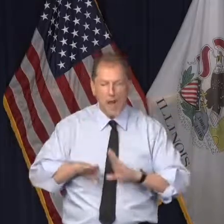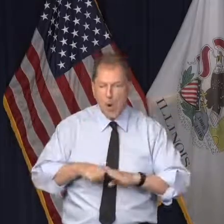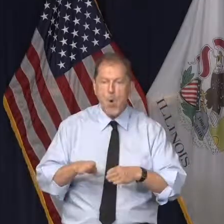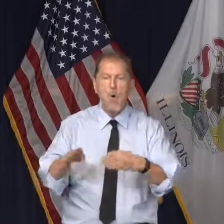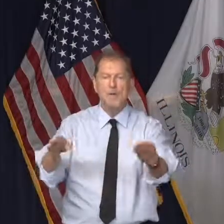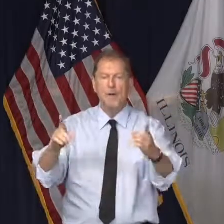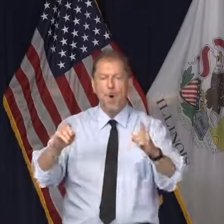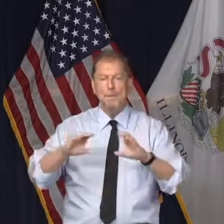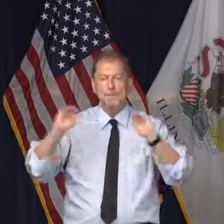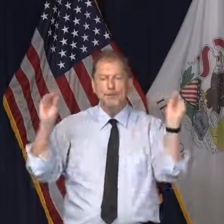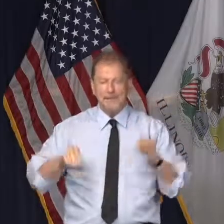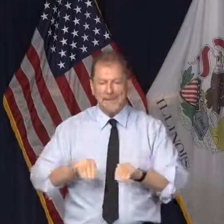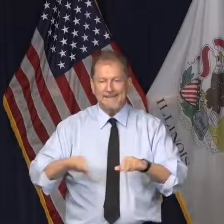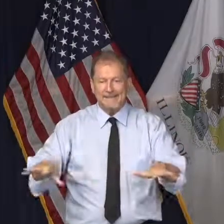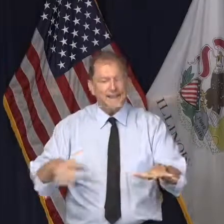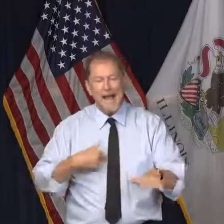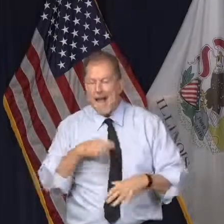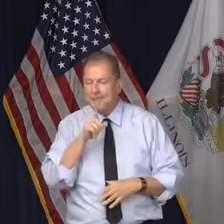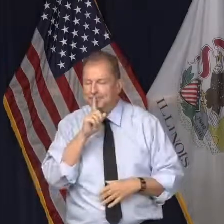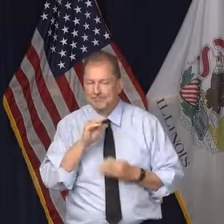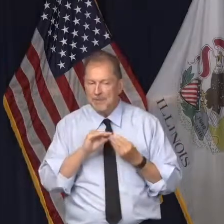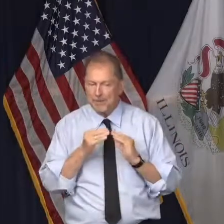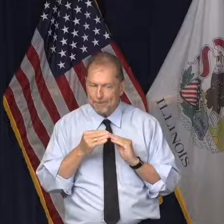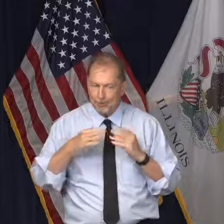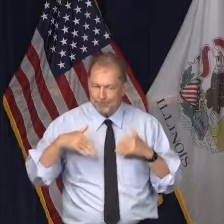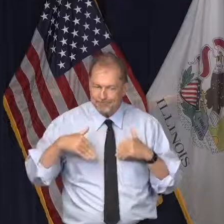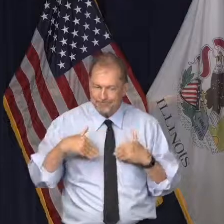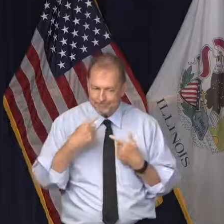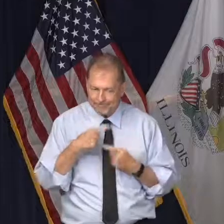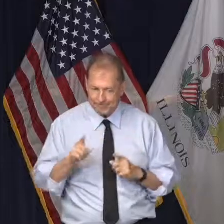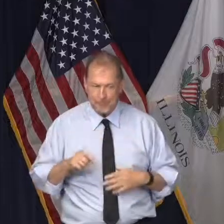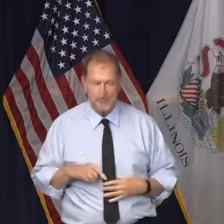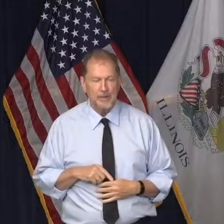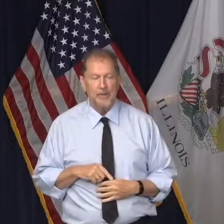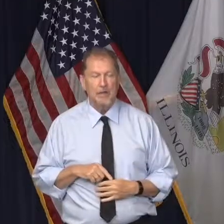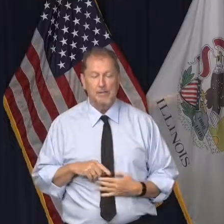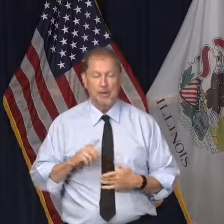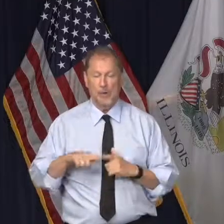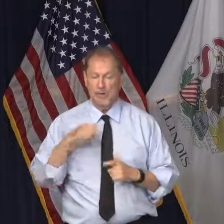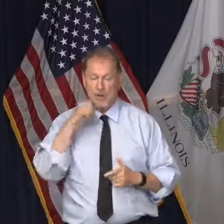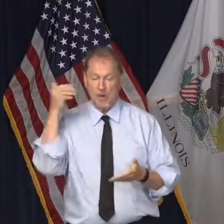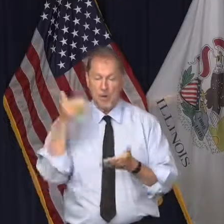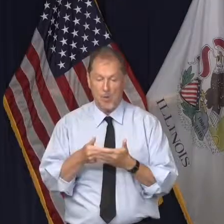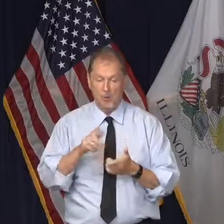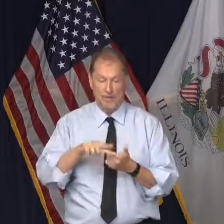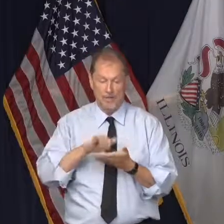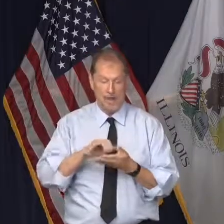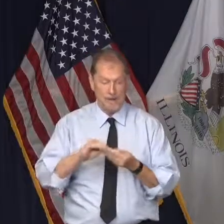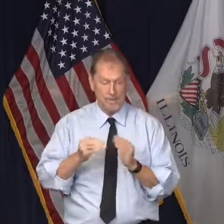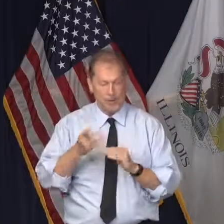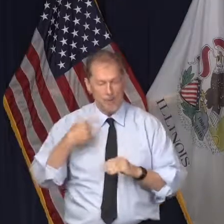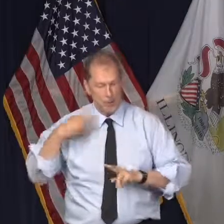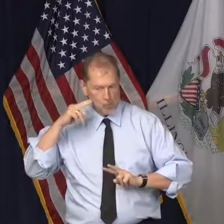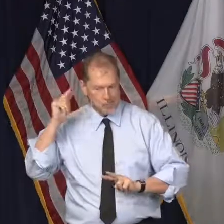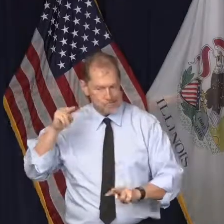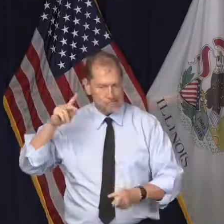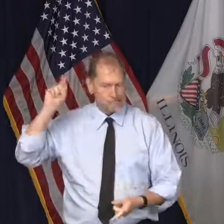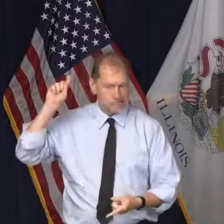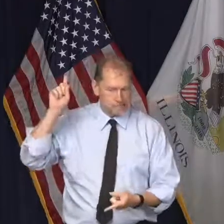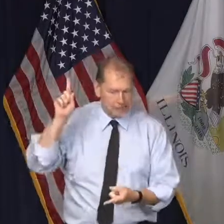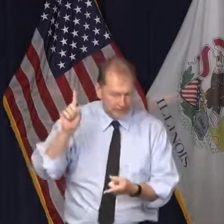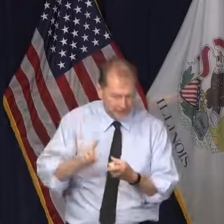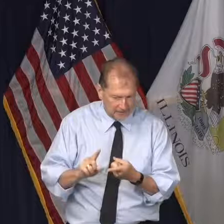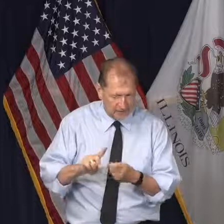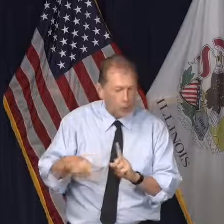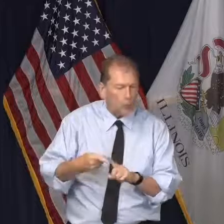send every kid back to school, I don't know what that number should be, but we're a long way from it. So we'll certainly be looking at what number we ought to